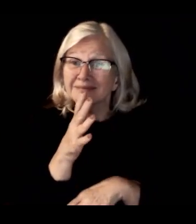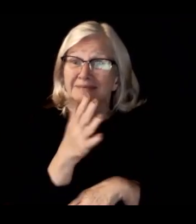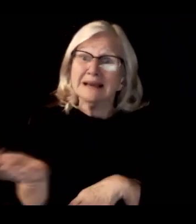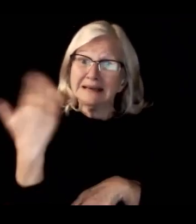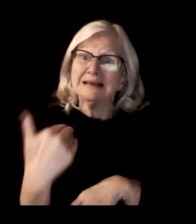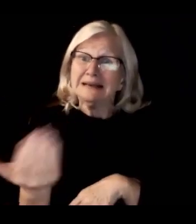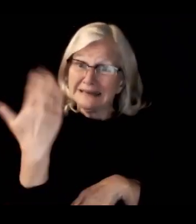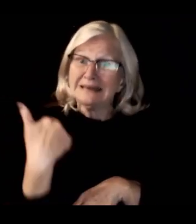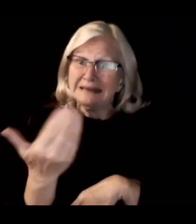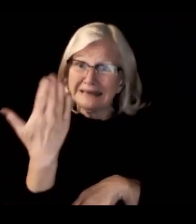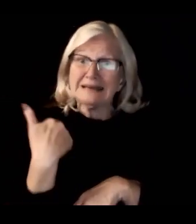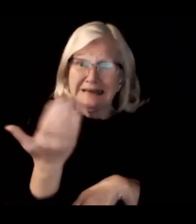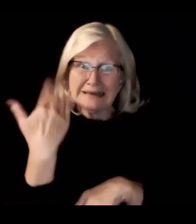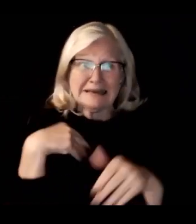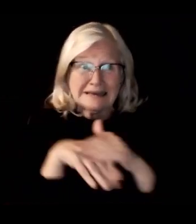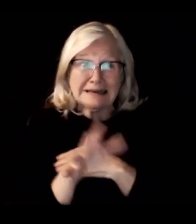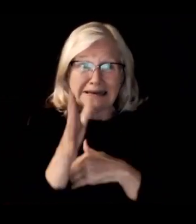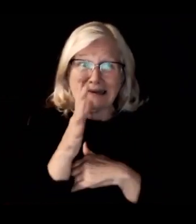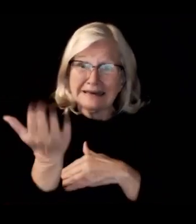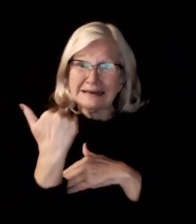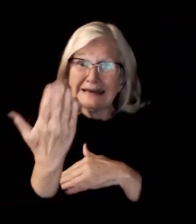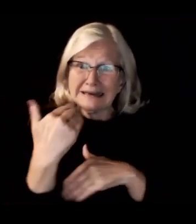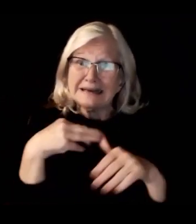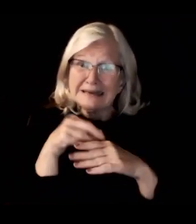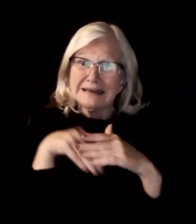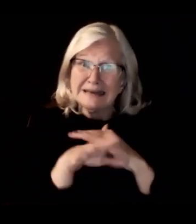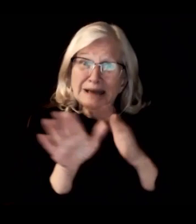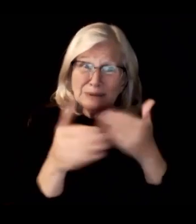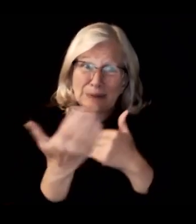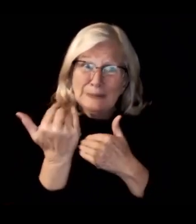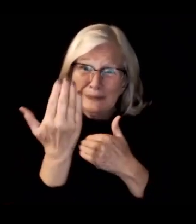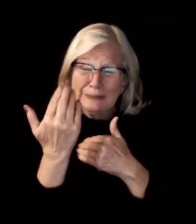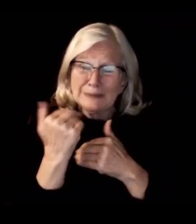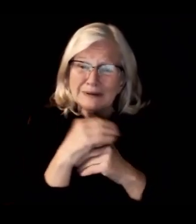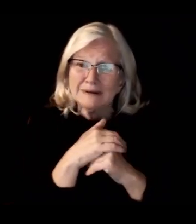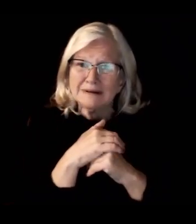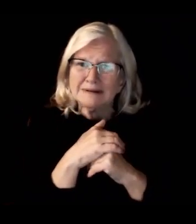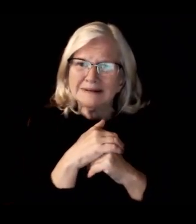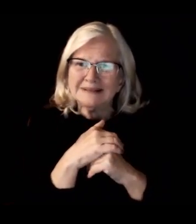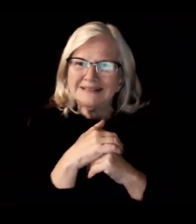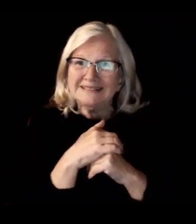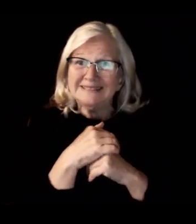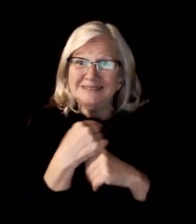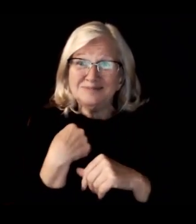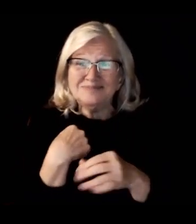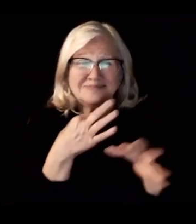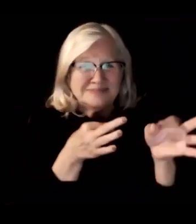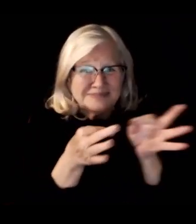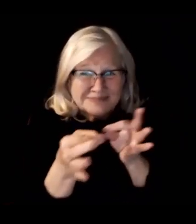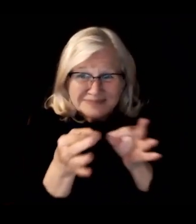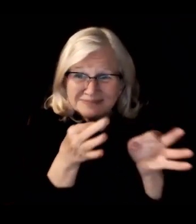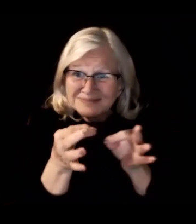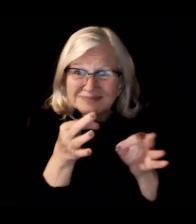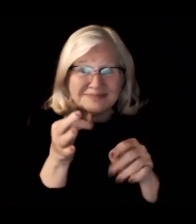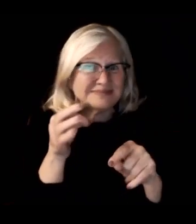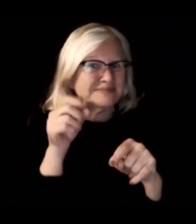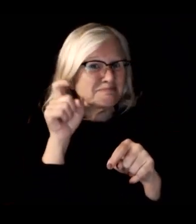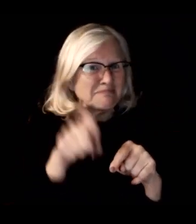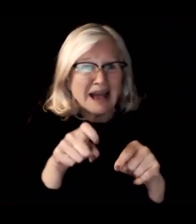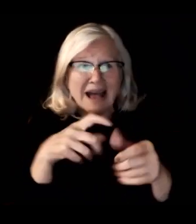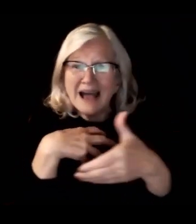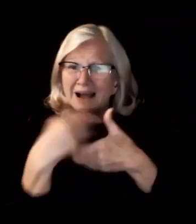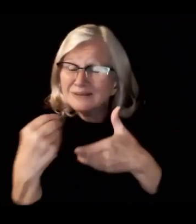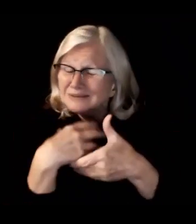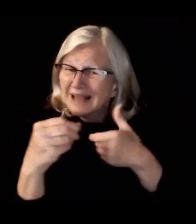in," inside my room. We'd attempt to explain that we can't wait, we must visit outside, but can't come in because